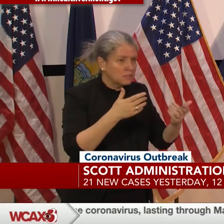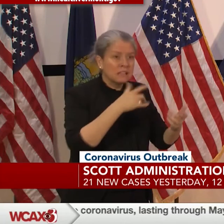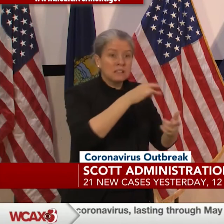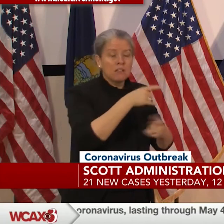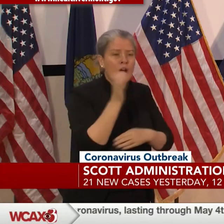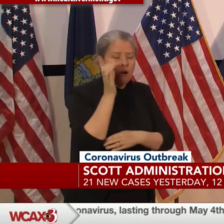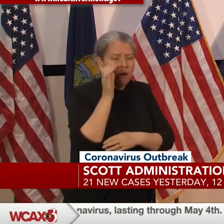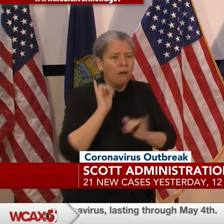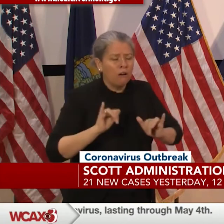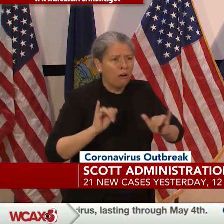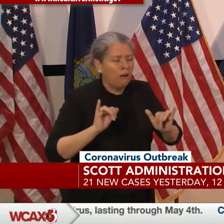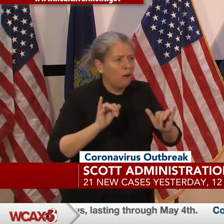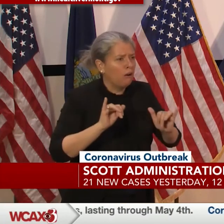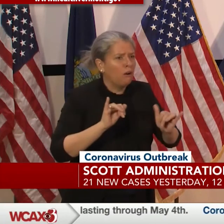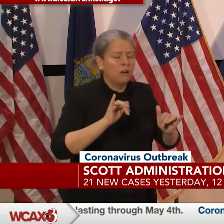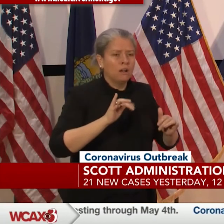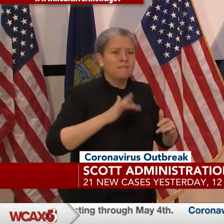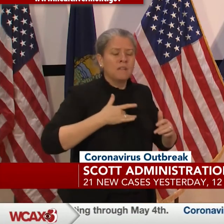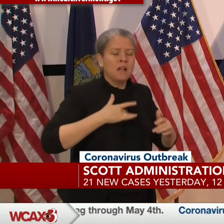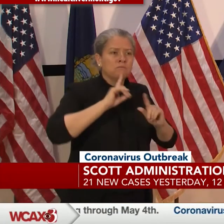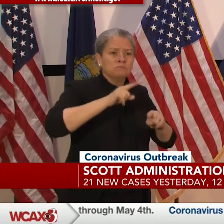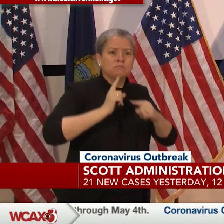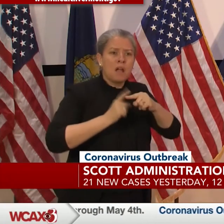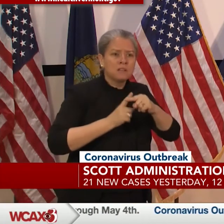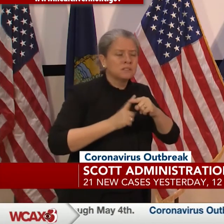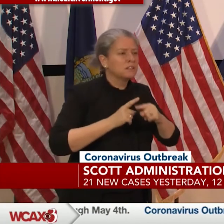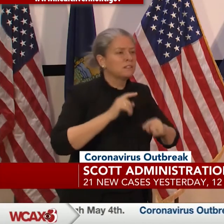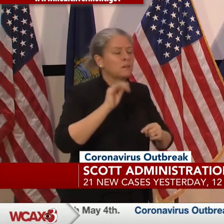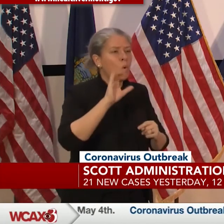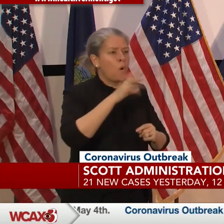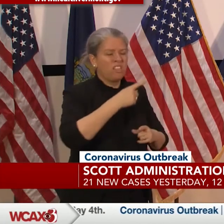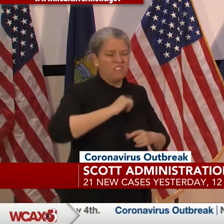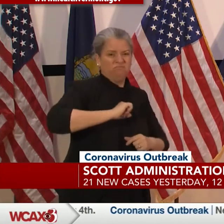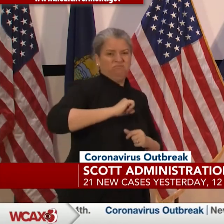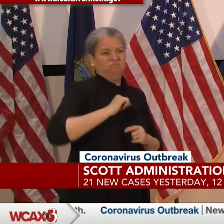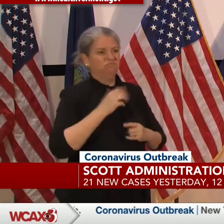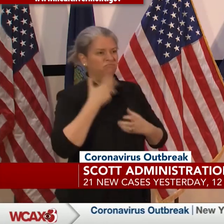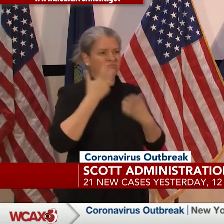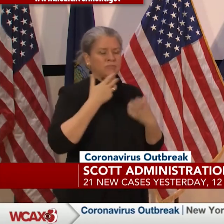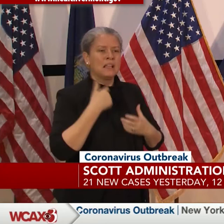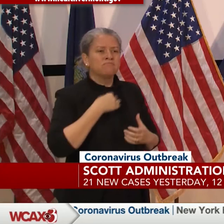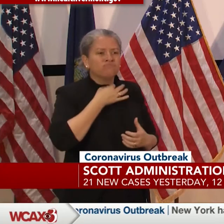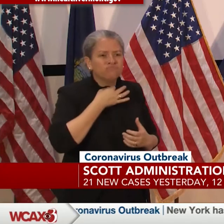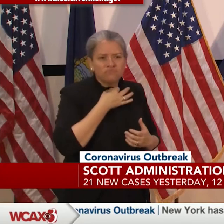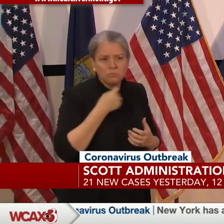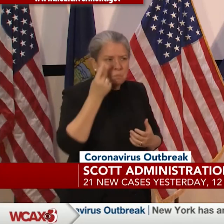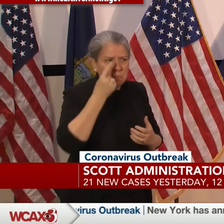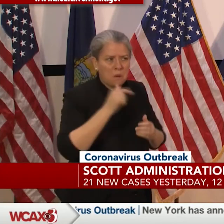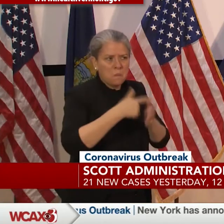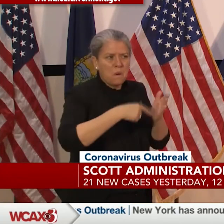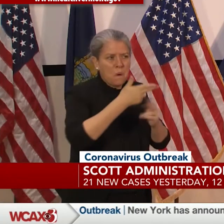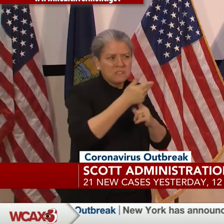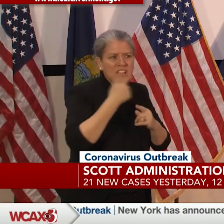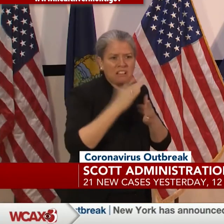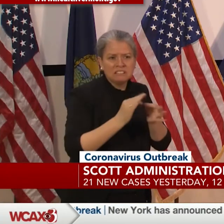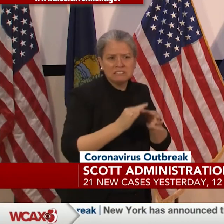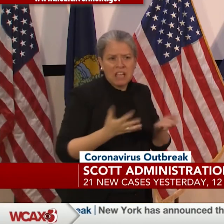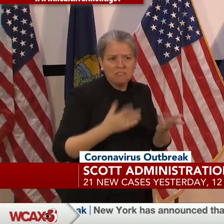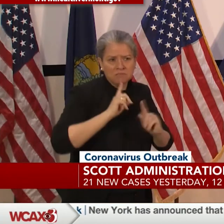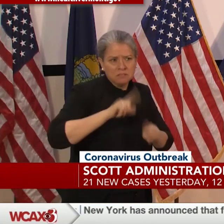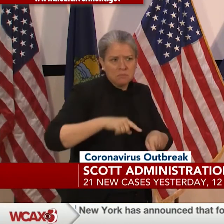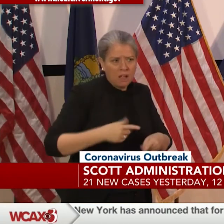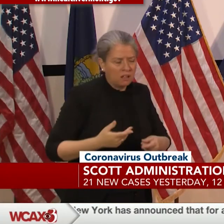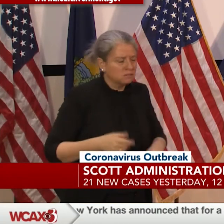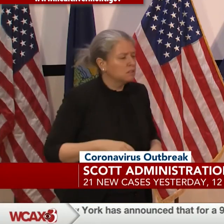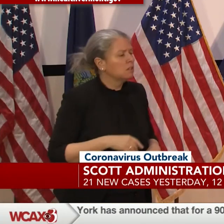they? Presumably, you pointed out that they were not in compliance. And how responsive were they to that? And just to that